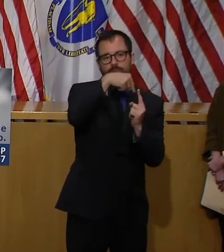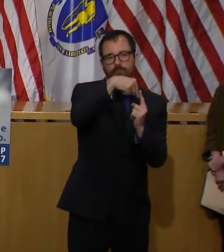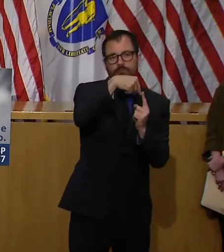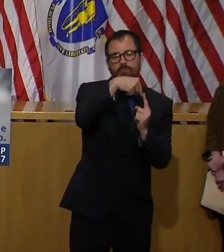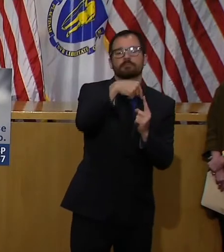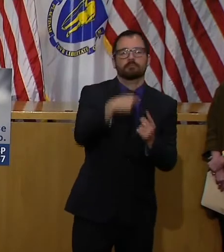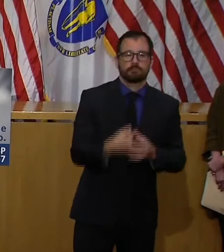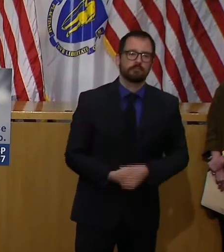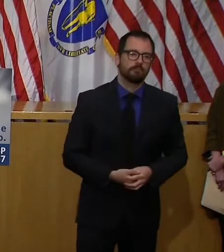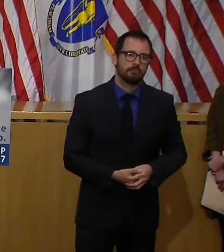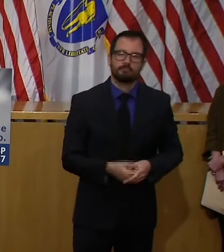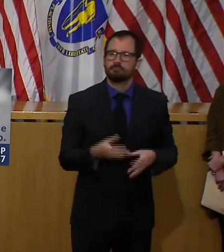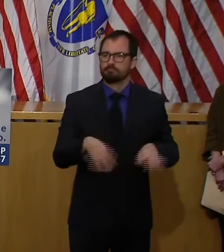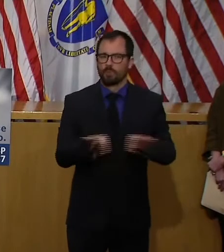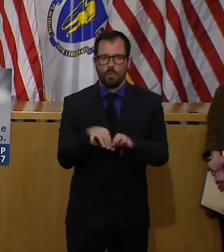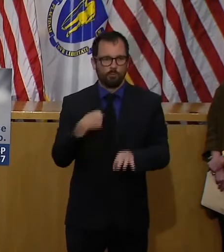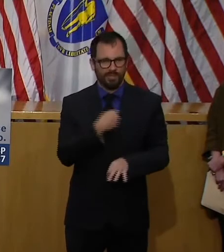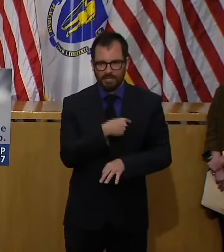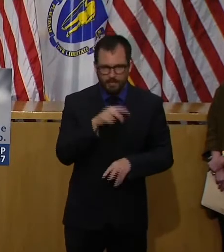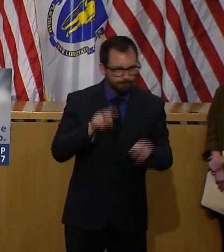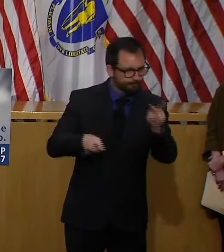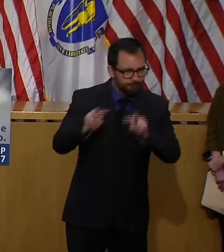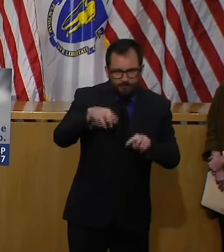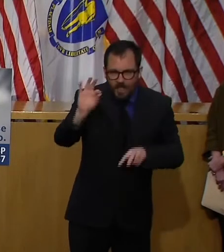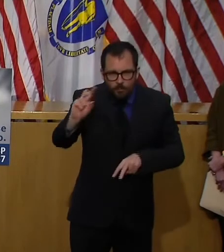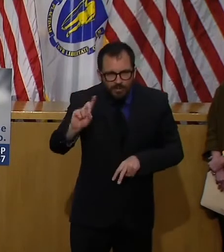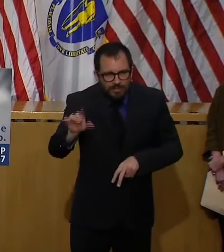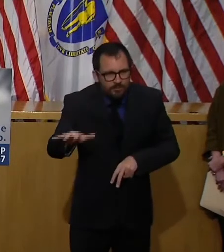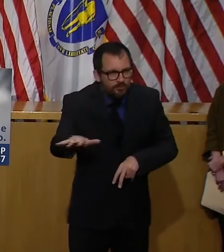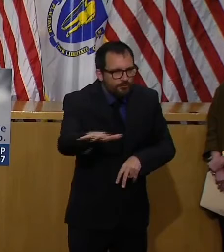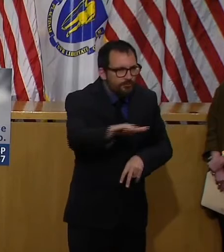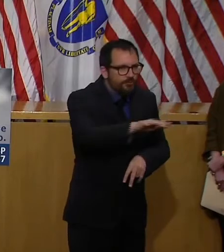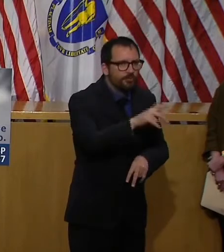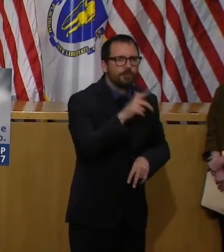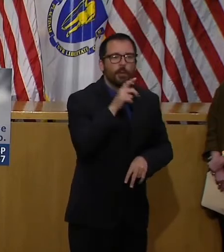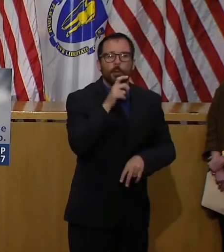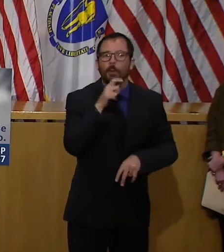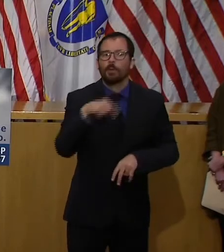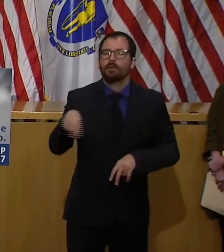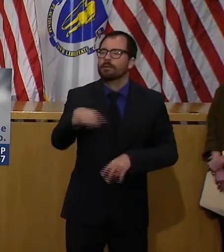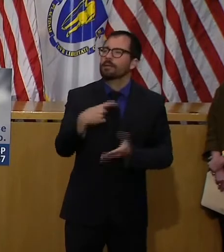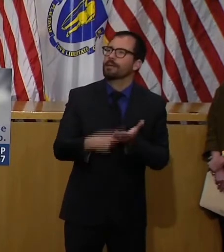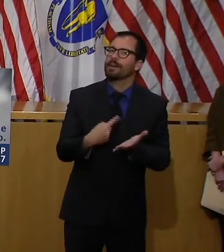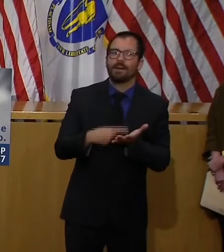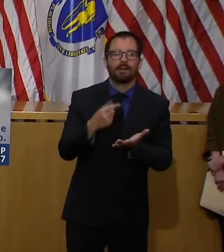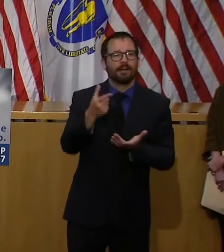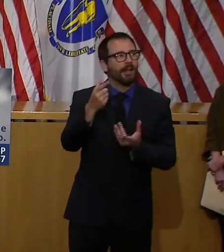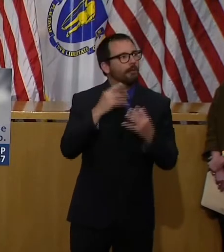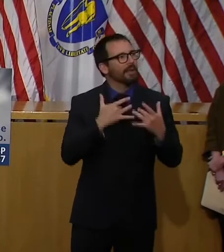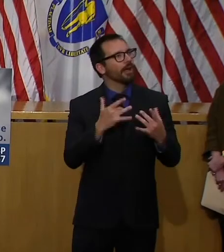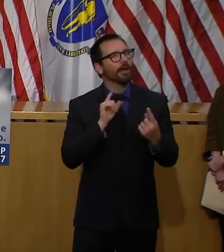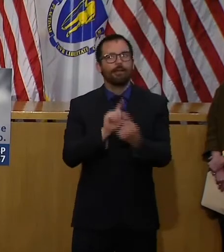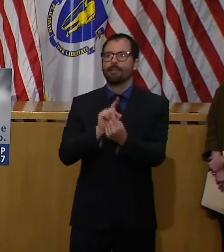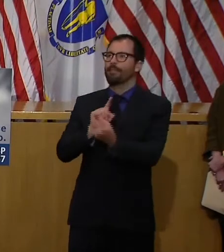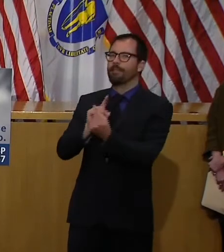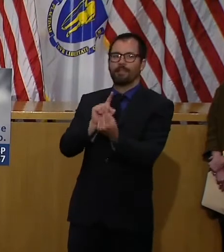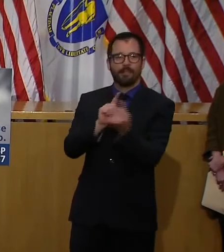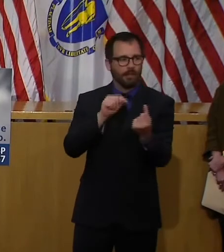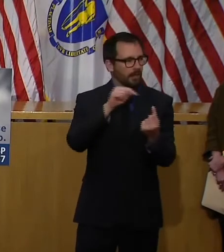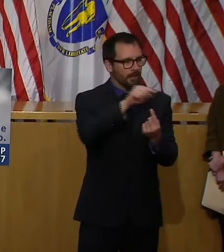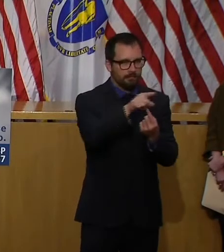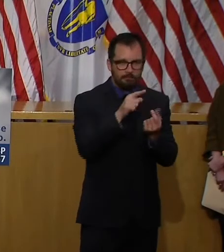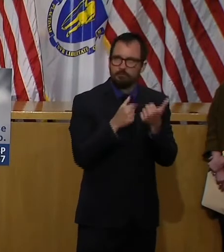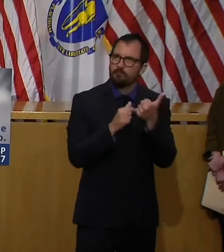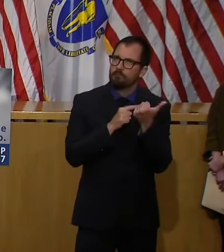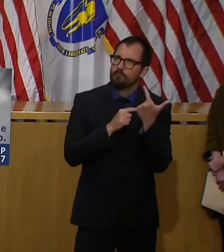you do receive a phone call, you're able to share that information with us. And then we'll reach out to those contacts without sharing